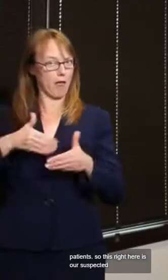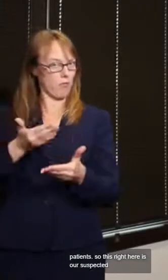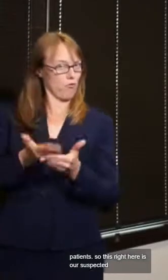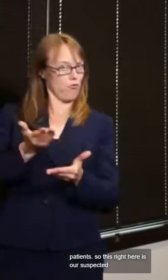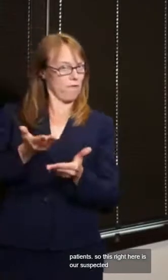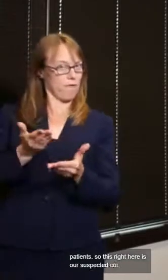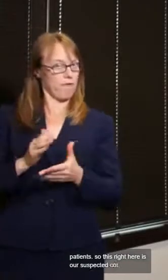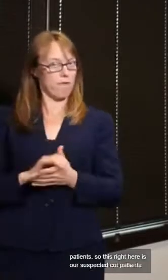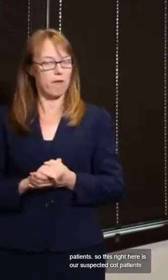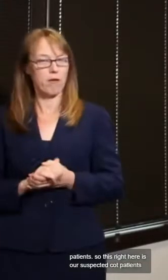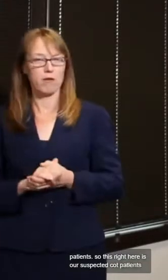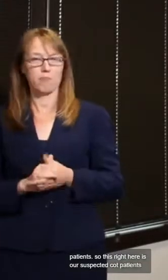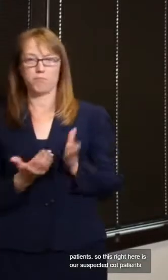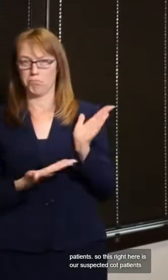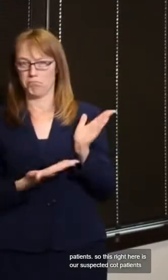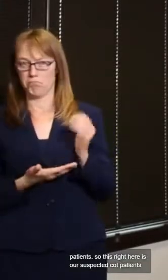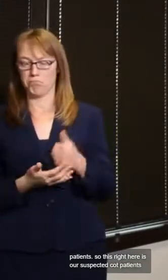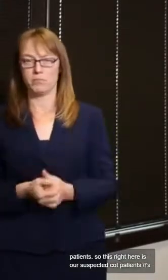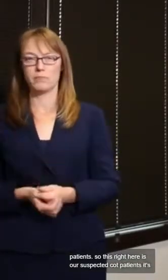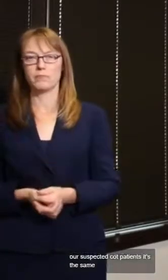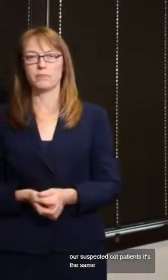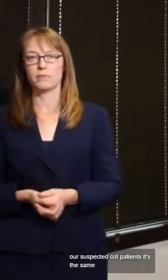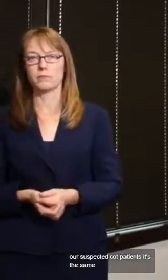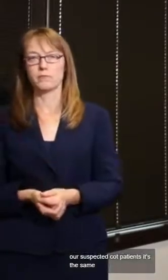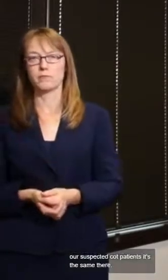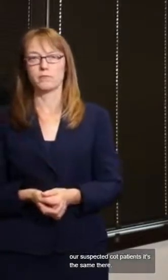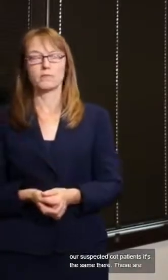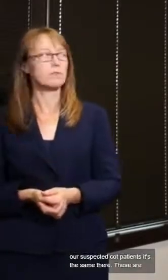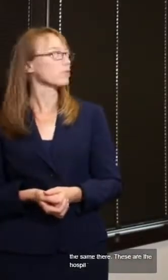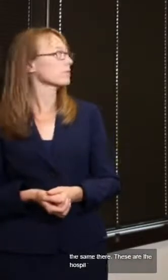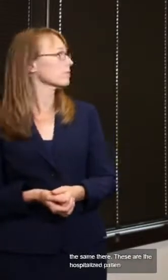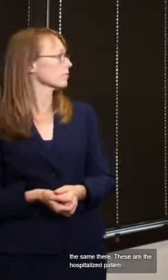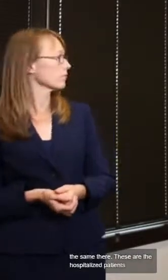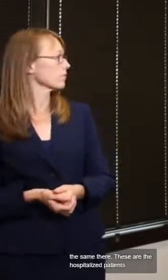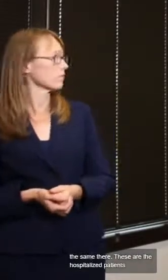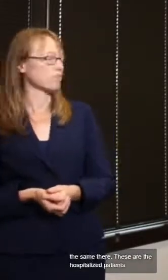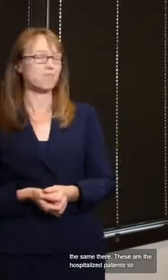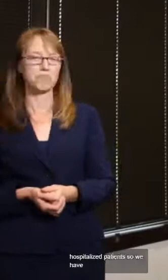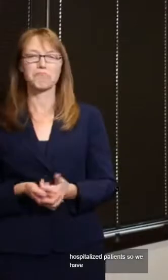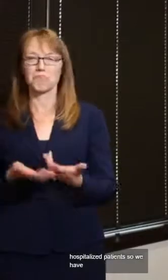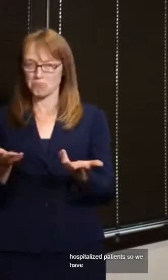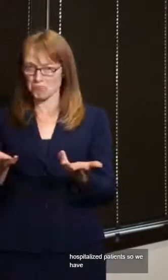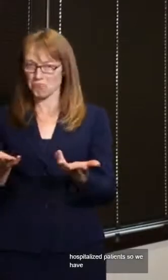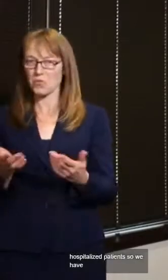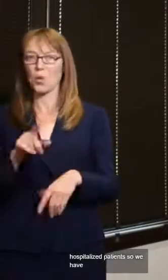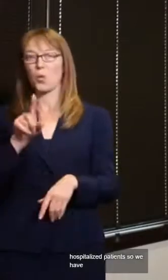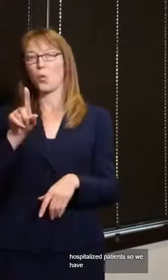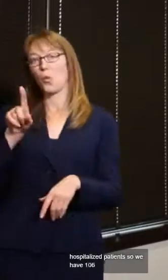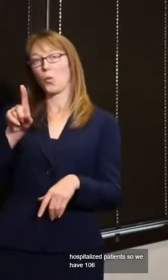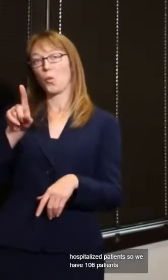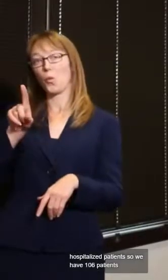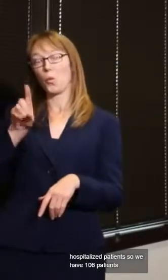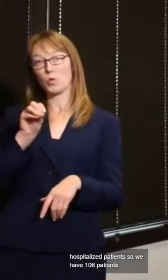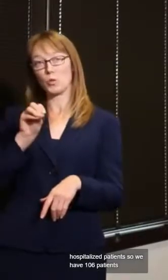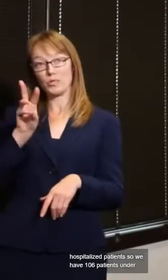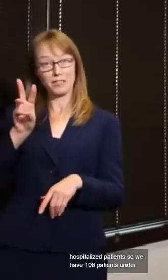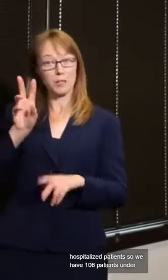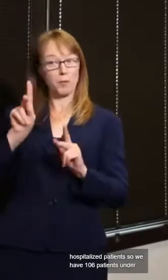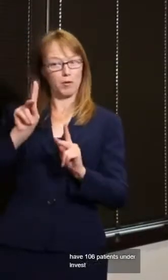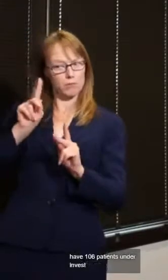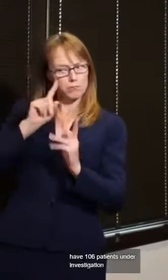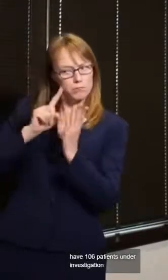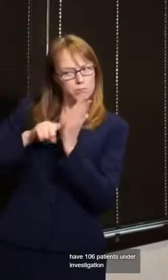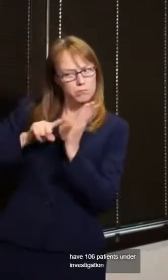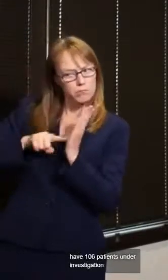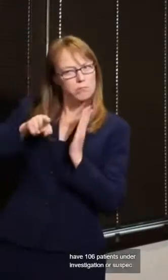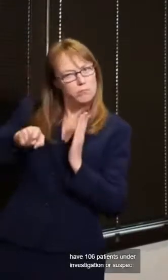COVID patients. It's the same there. These are the hospitalized patients. So we have 106 patients under investigation